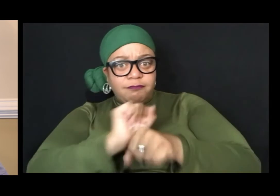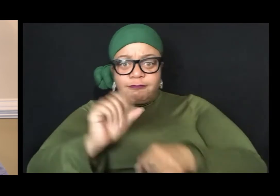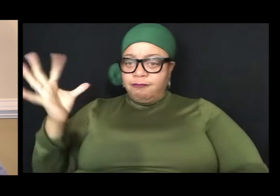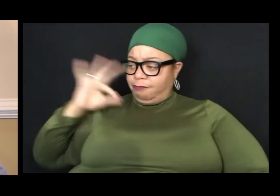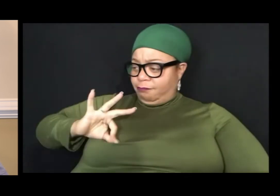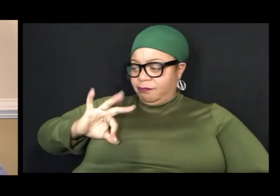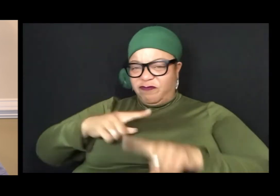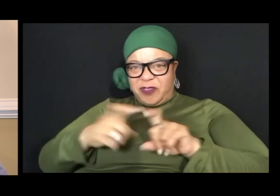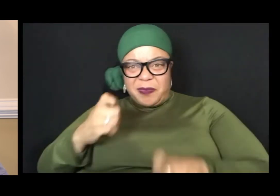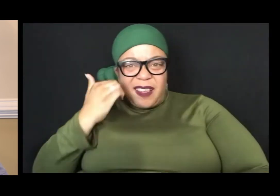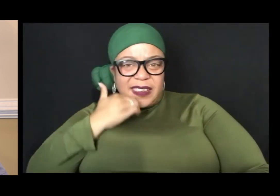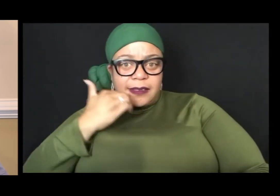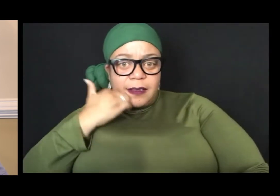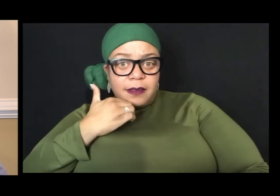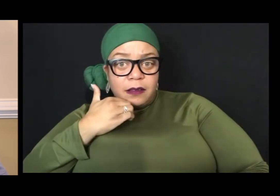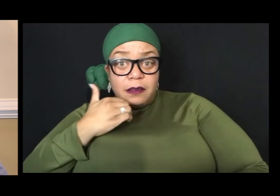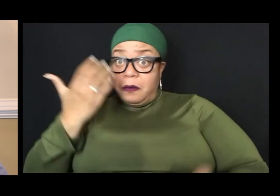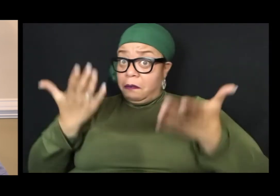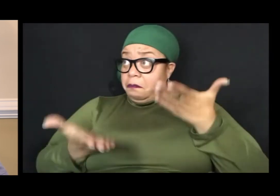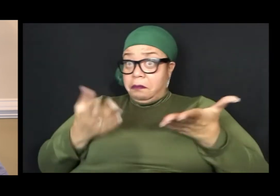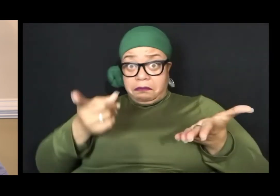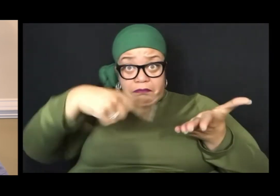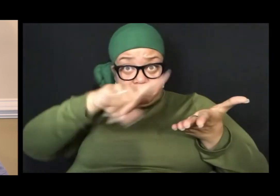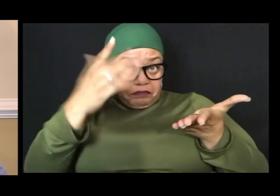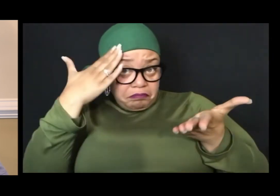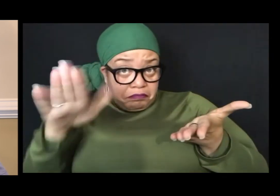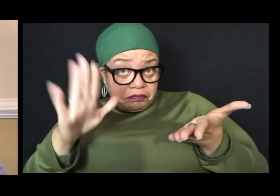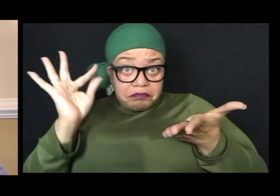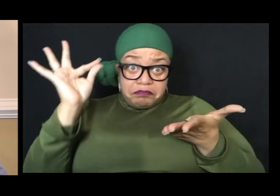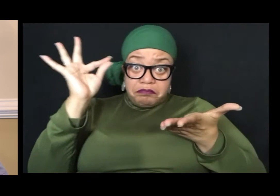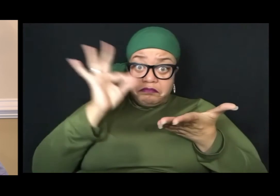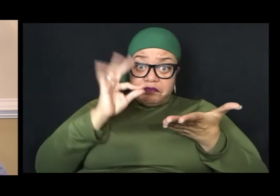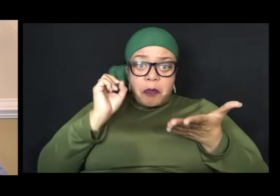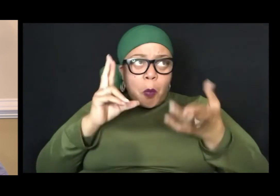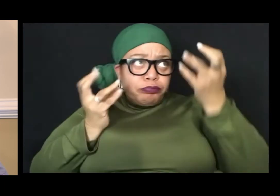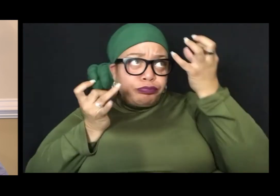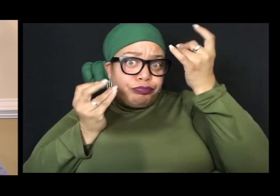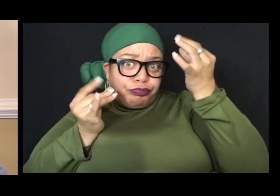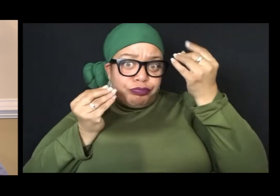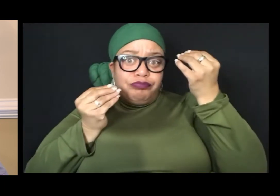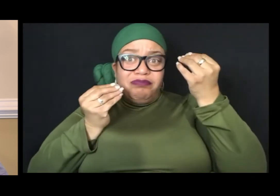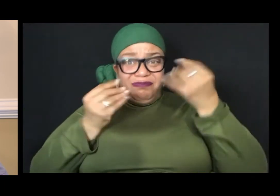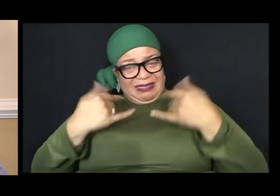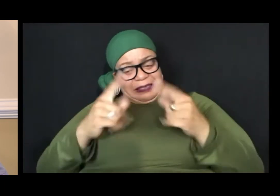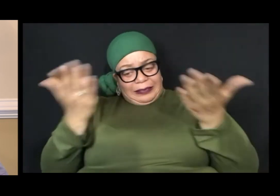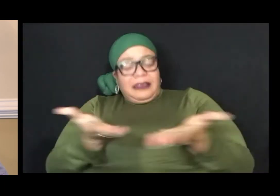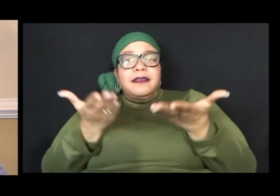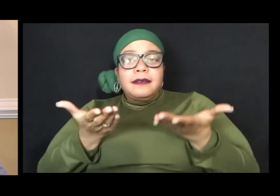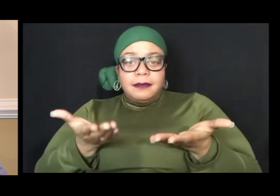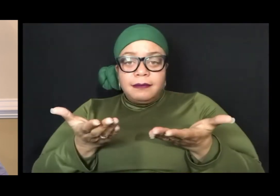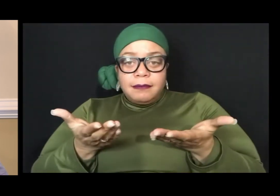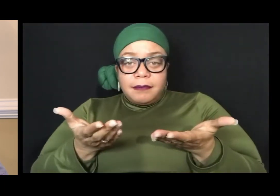benefit from every day. While you may not know it or think about it, it exists.